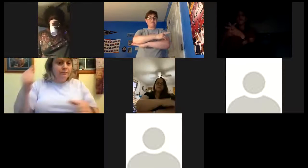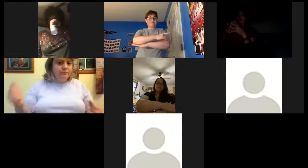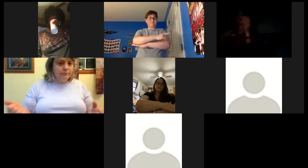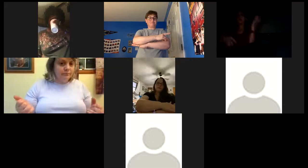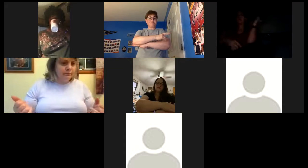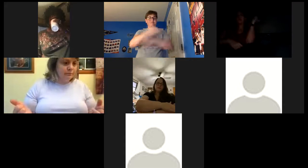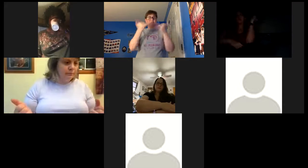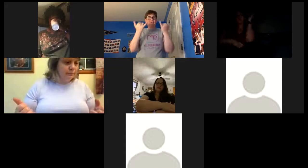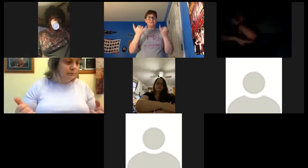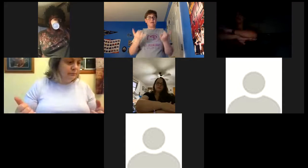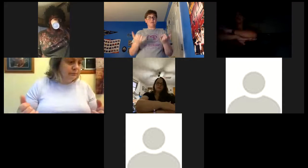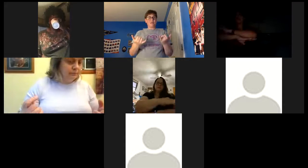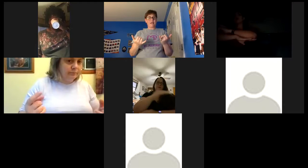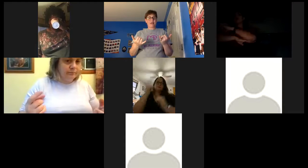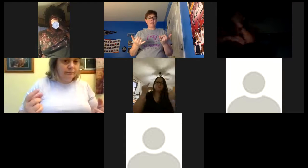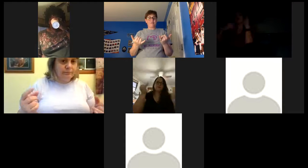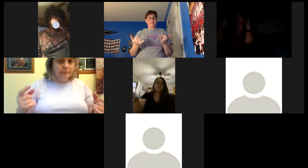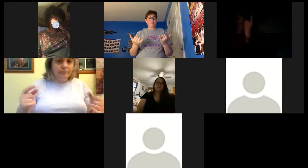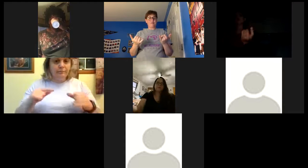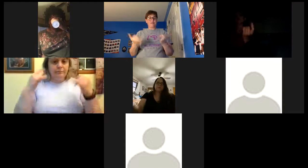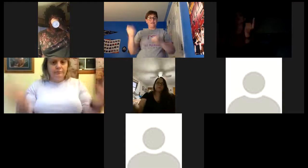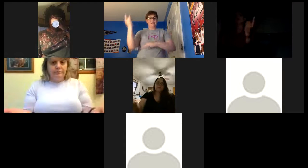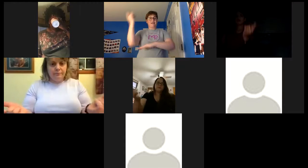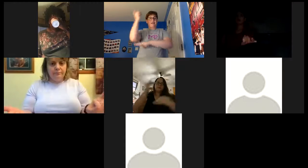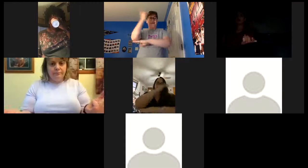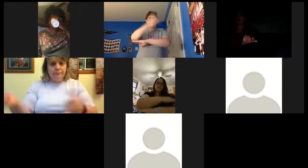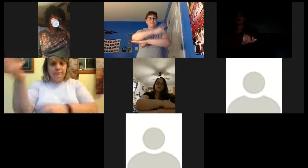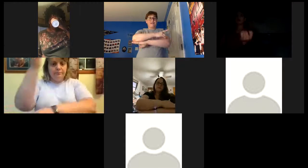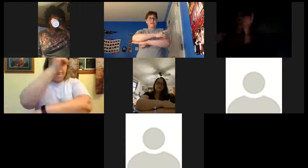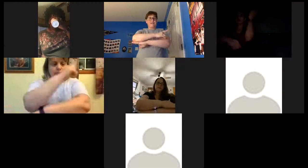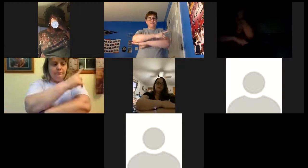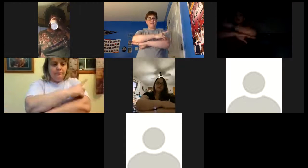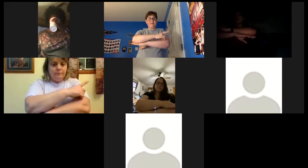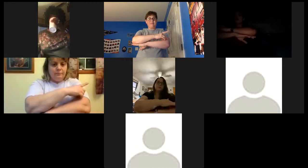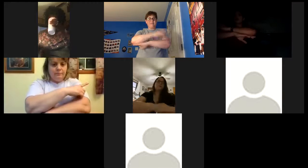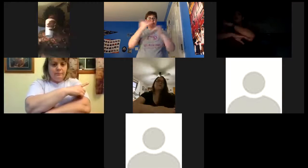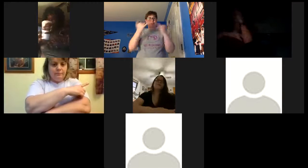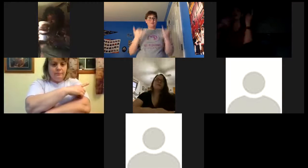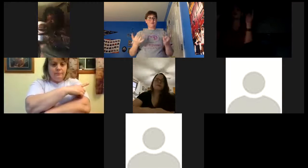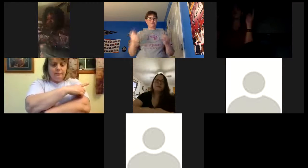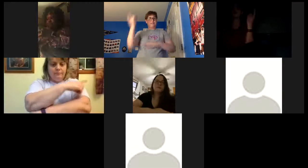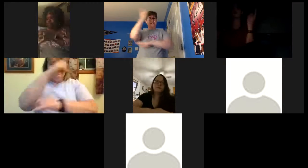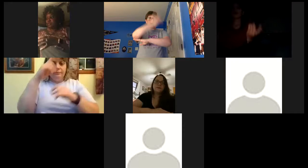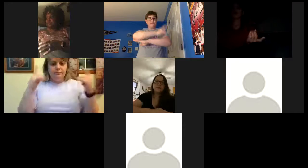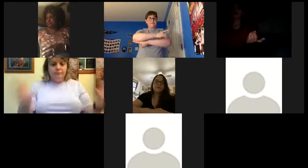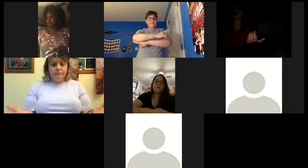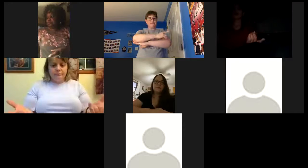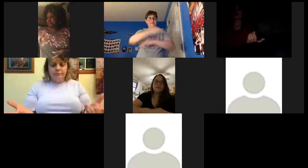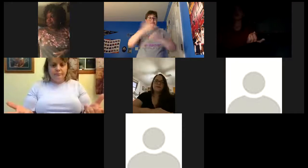day. So now, and then day. Yeah, so